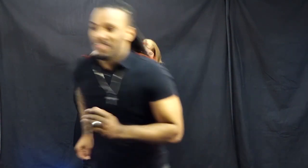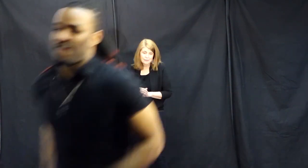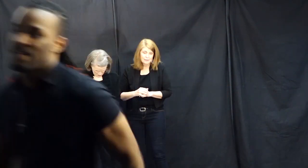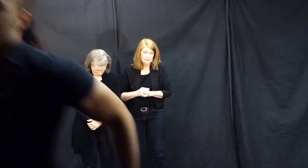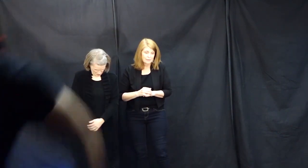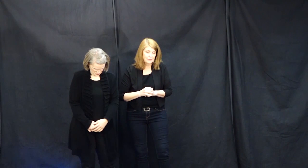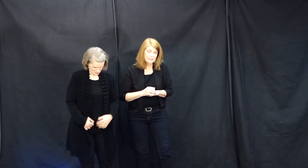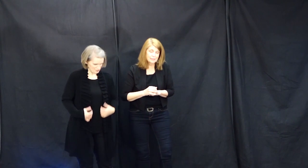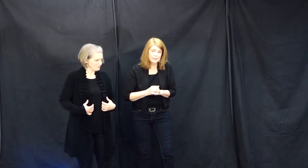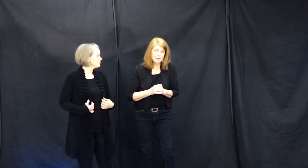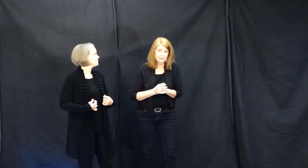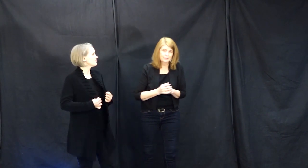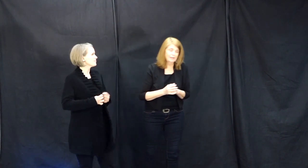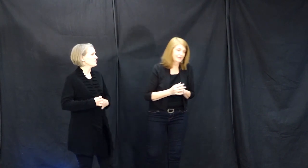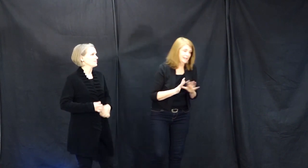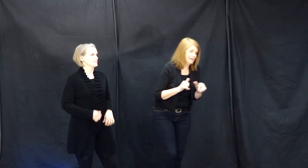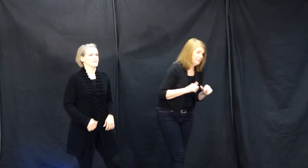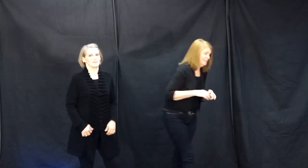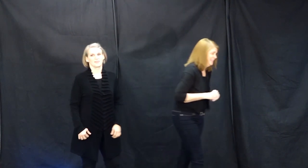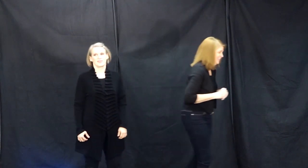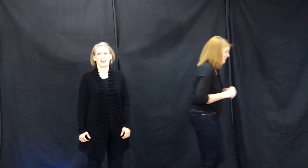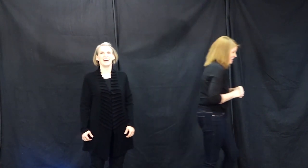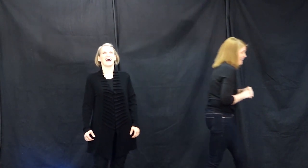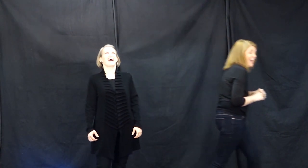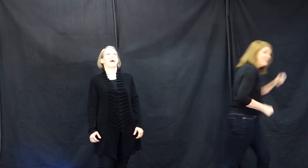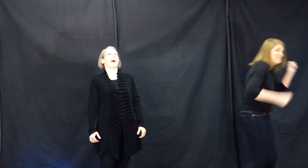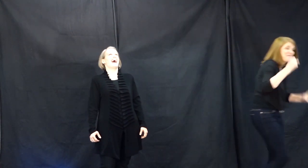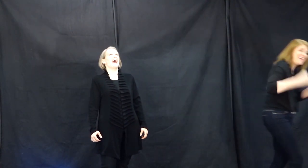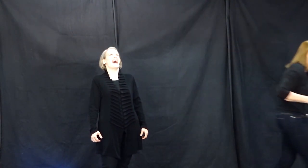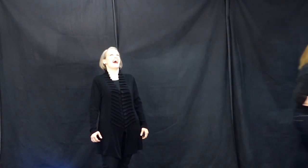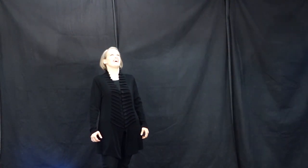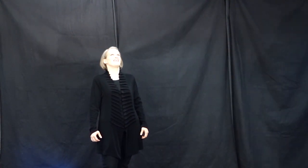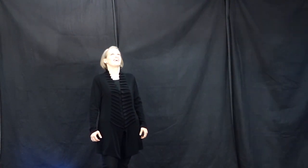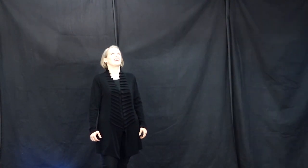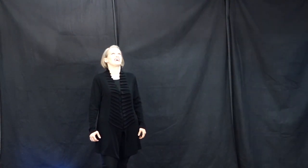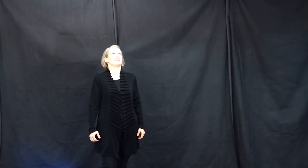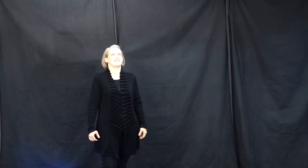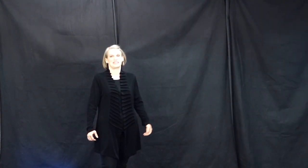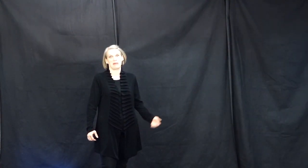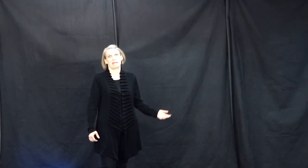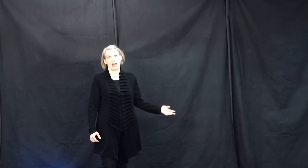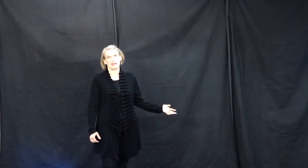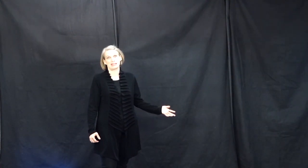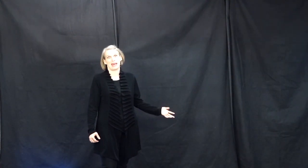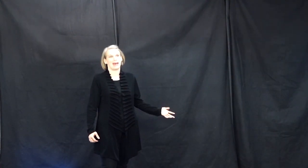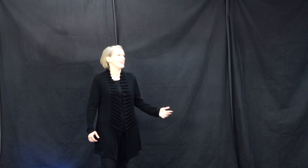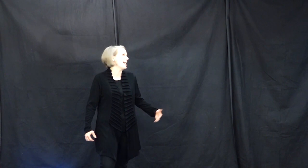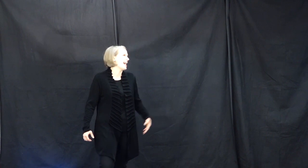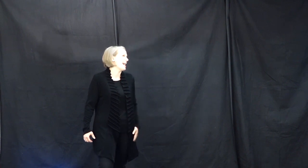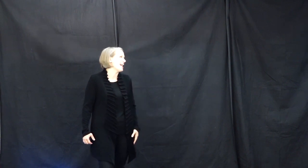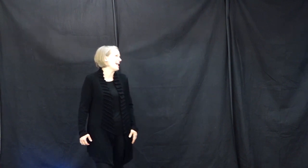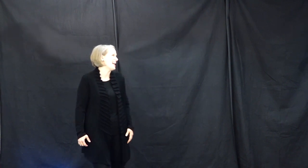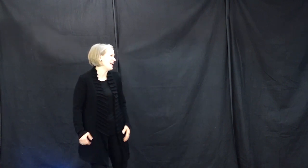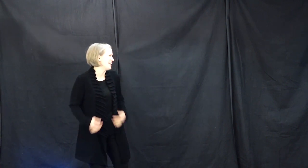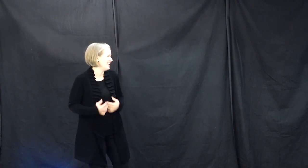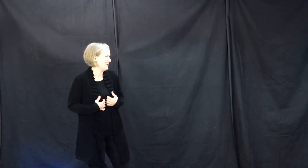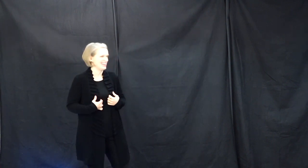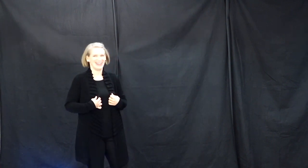We could just keep going. Well, now, but. I'm sorry, not anymore. Dang it, sorry. My